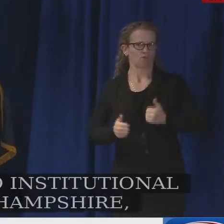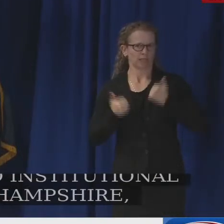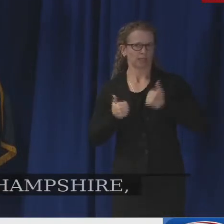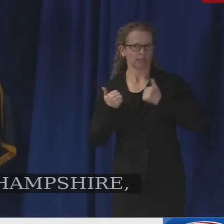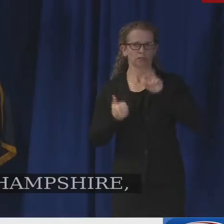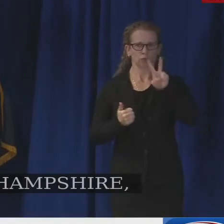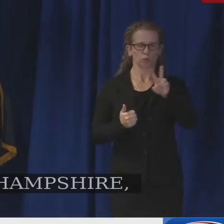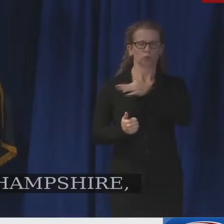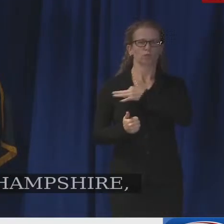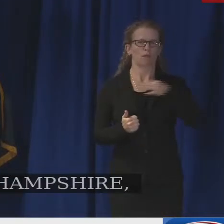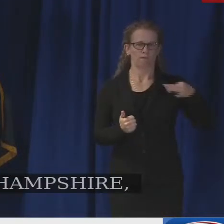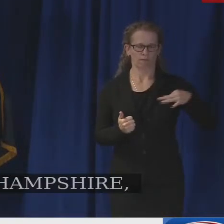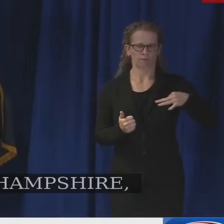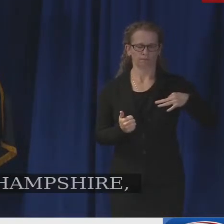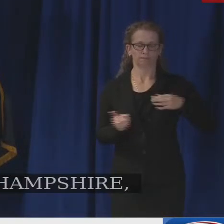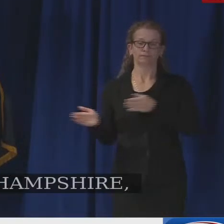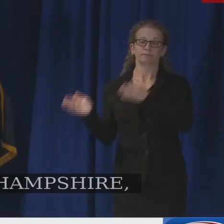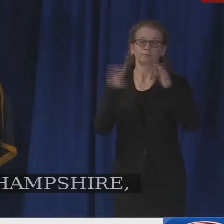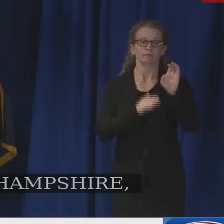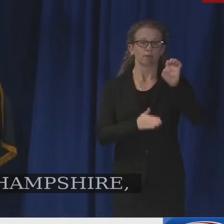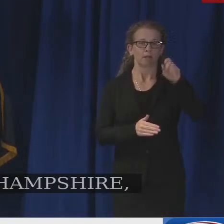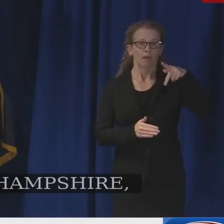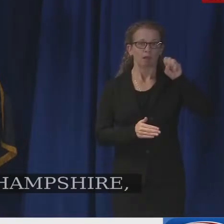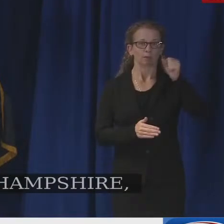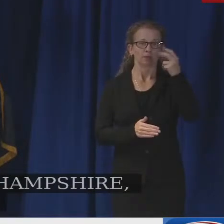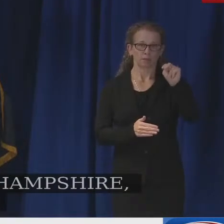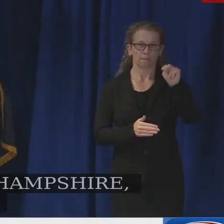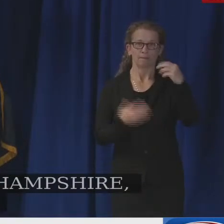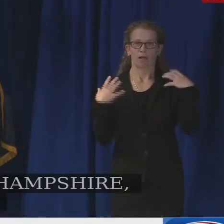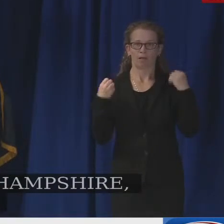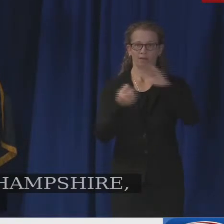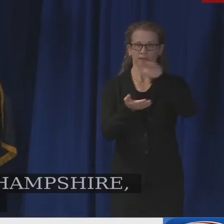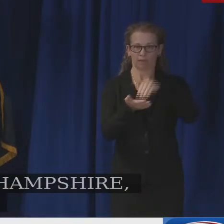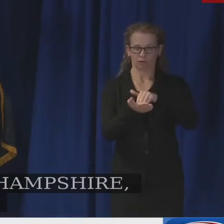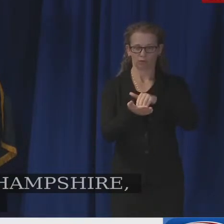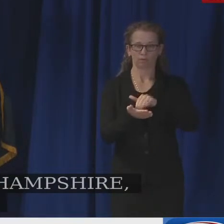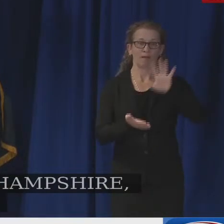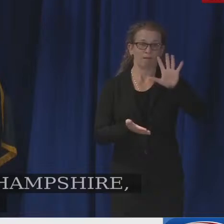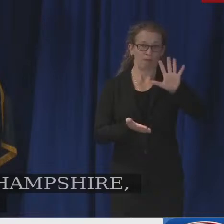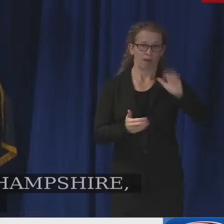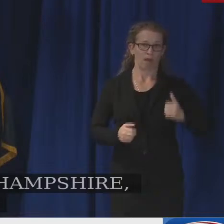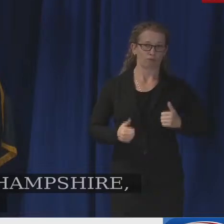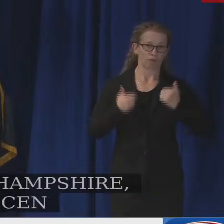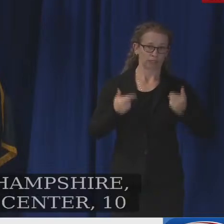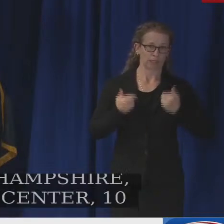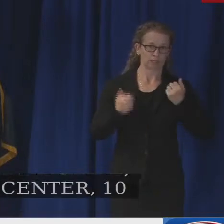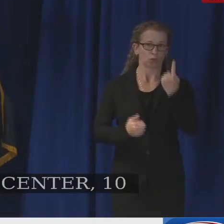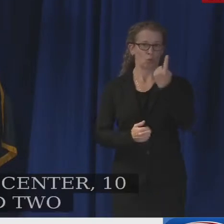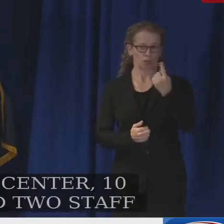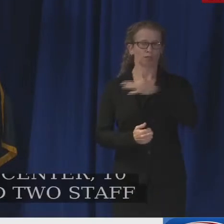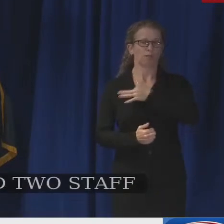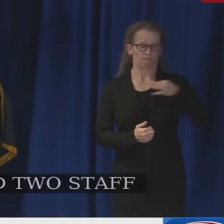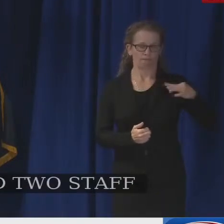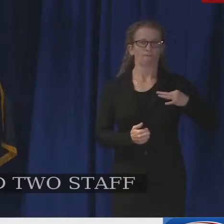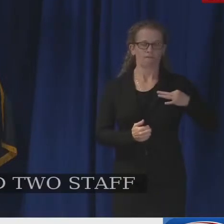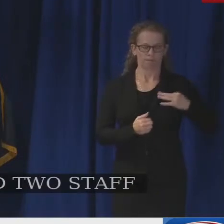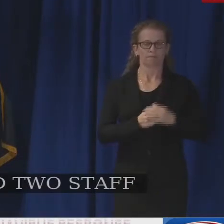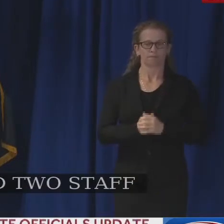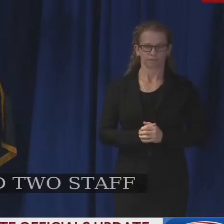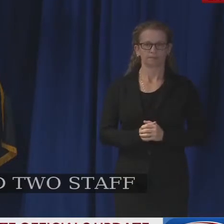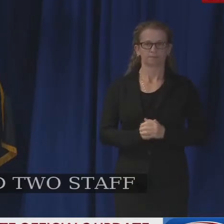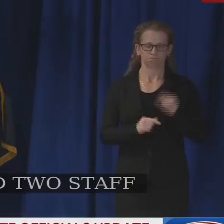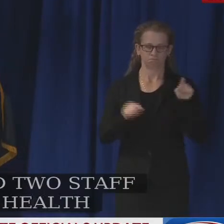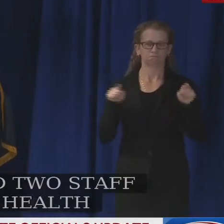cases and 2 staff cases, and Epsom Health Center with 5 resident cases and 1 staff case. So we do continue